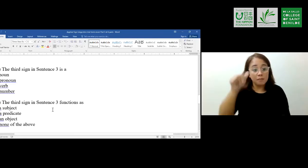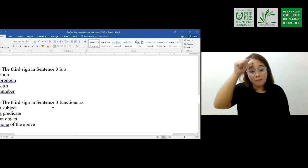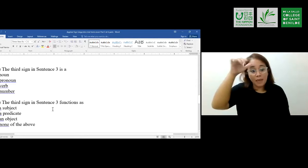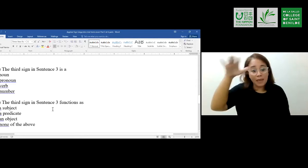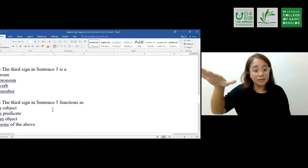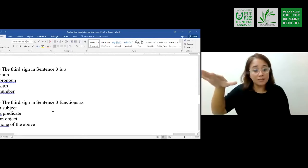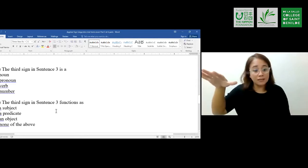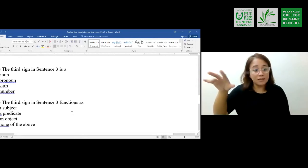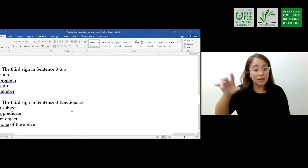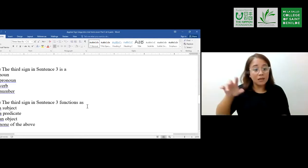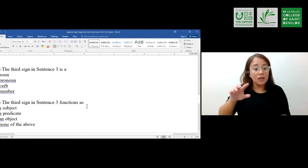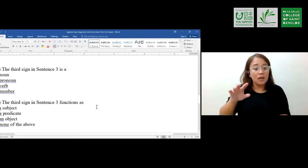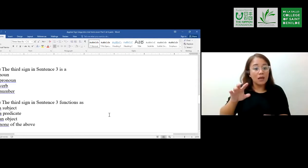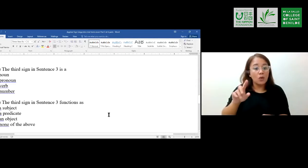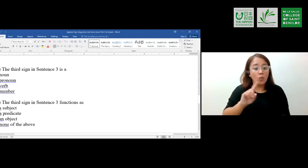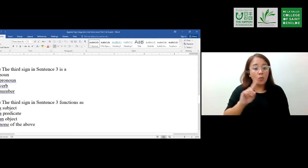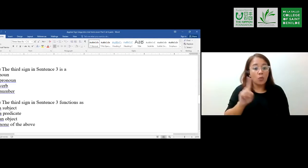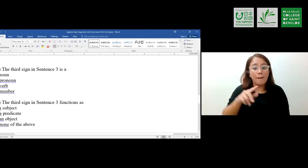functions as be a predicate.